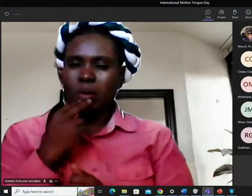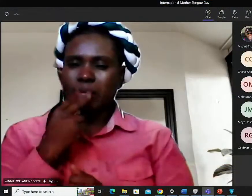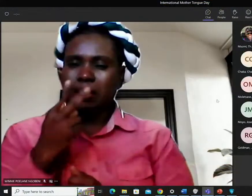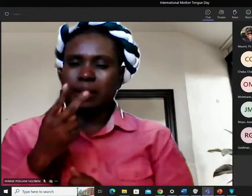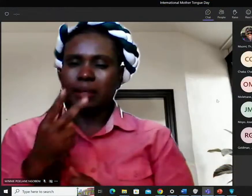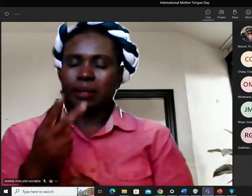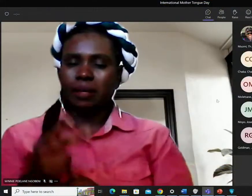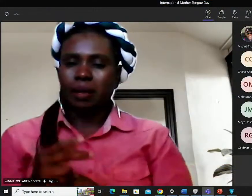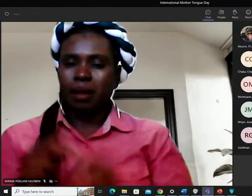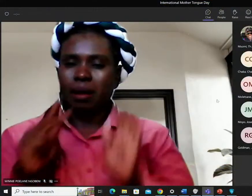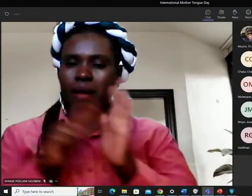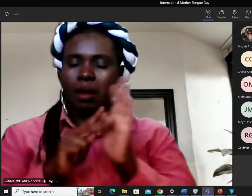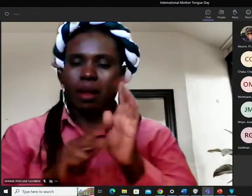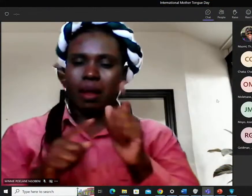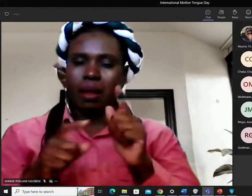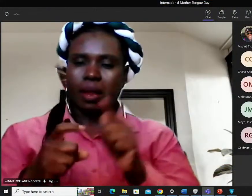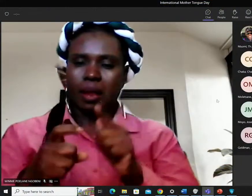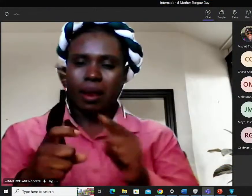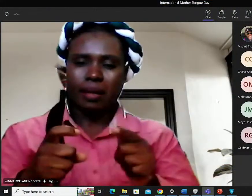Program Director,